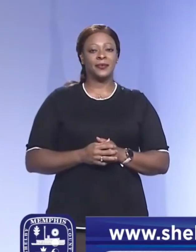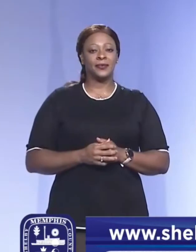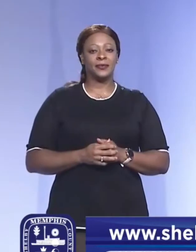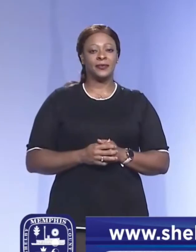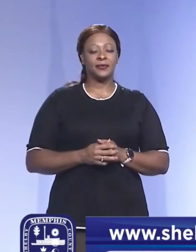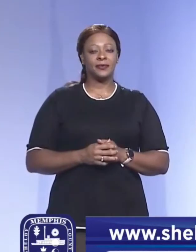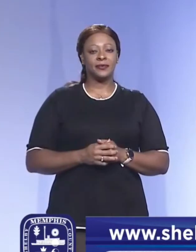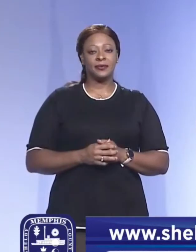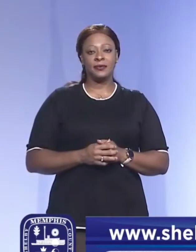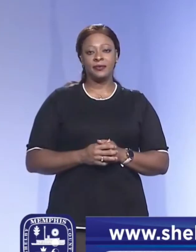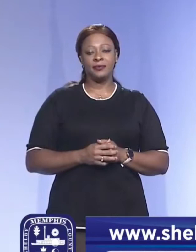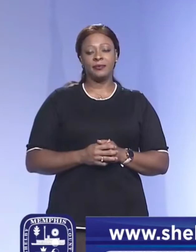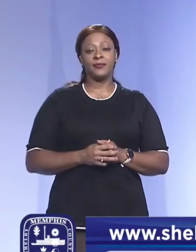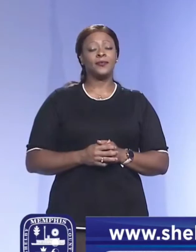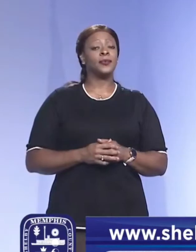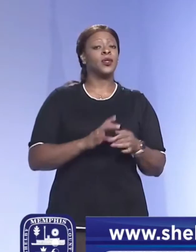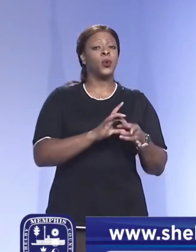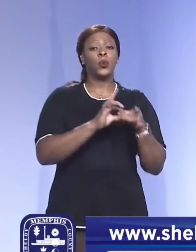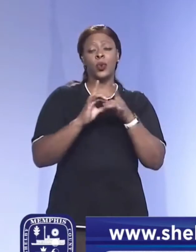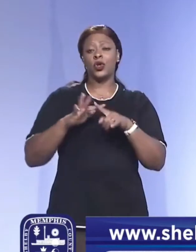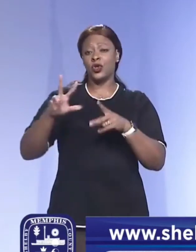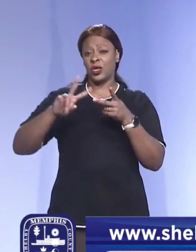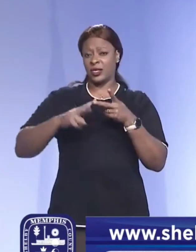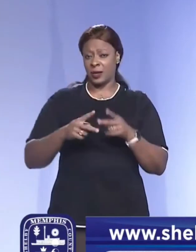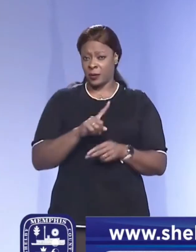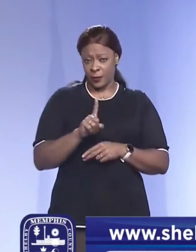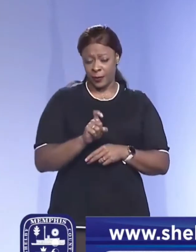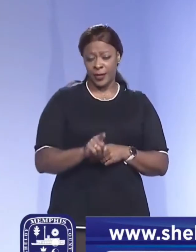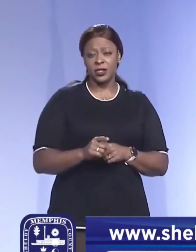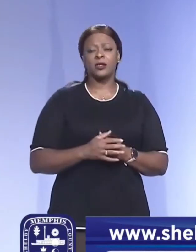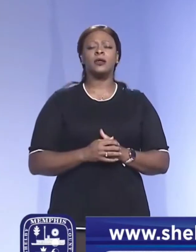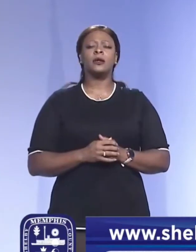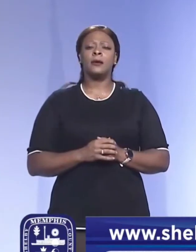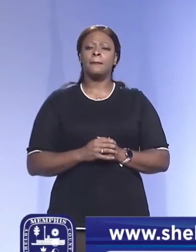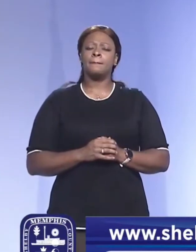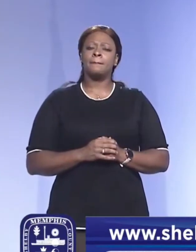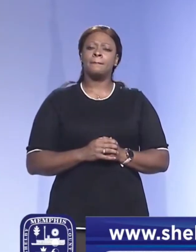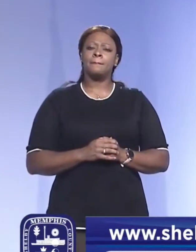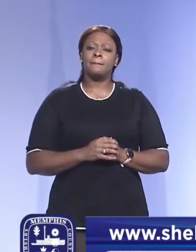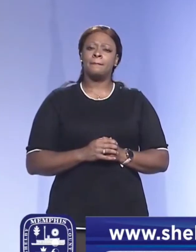And as it relates to your second question,